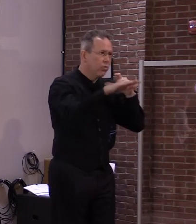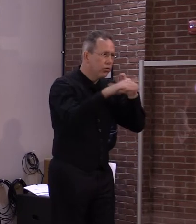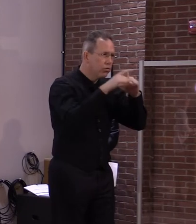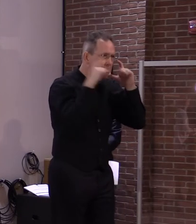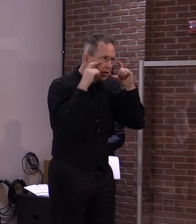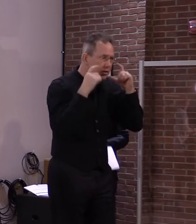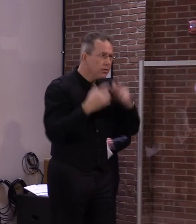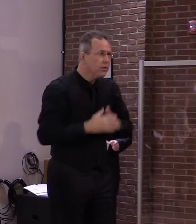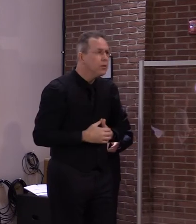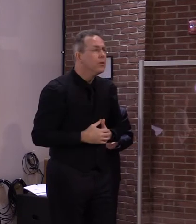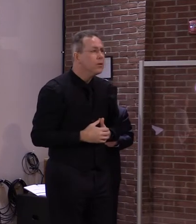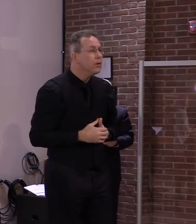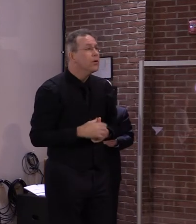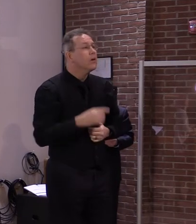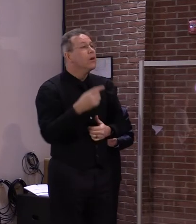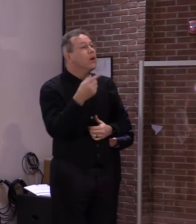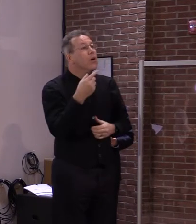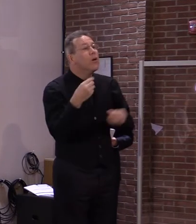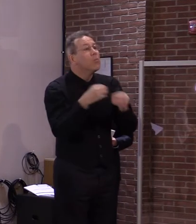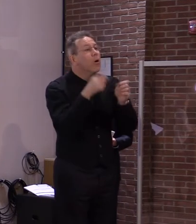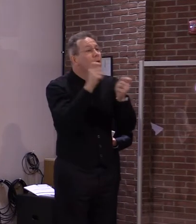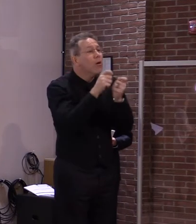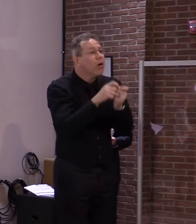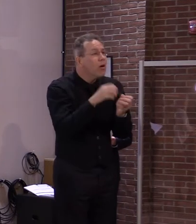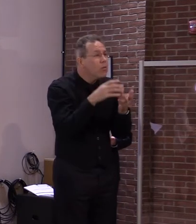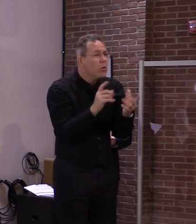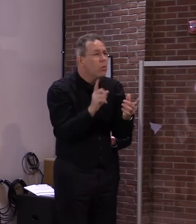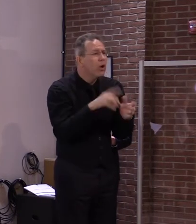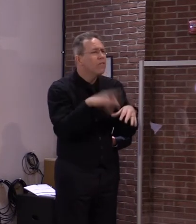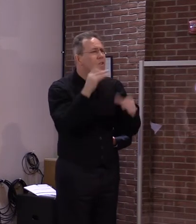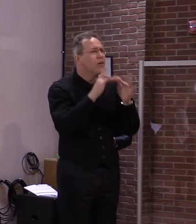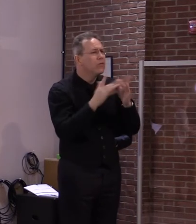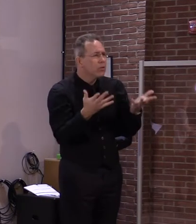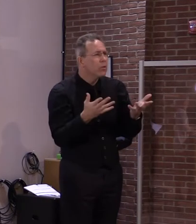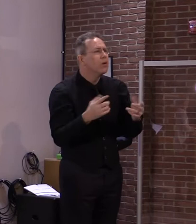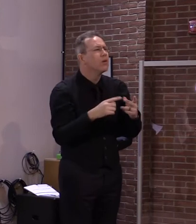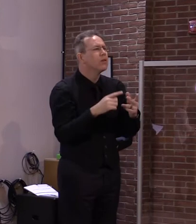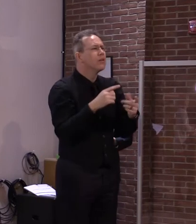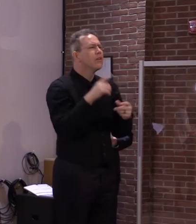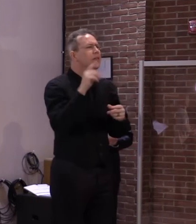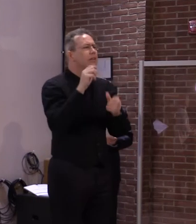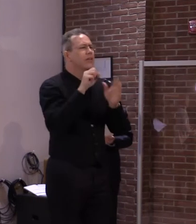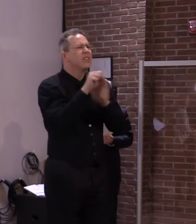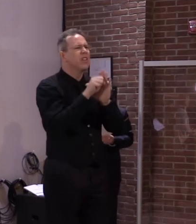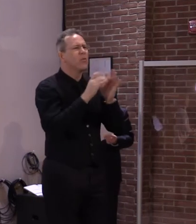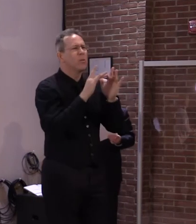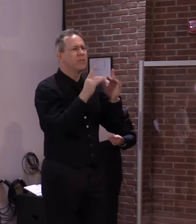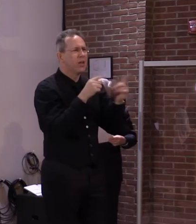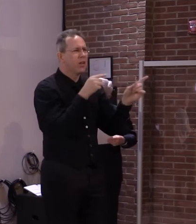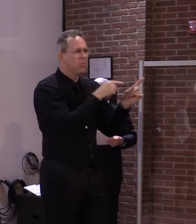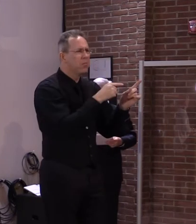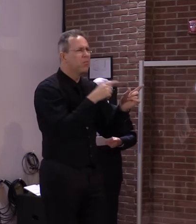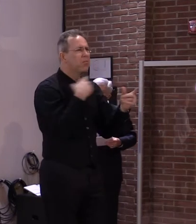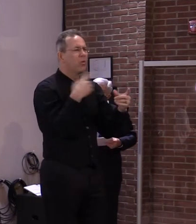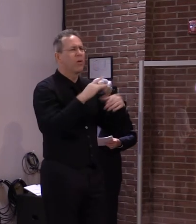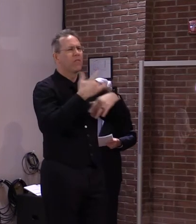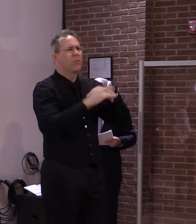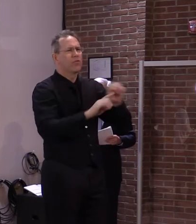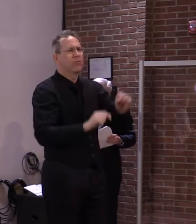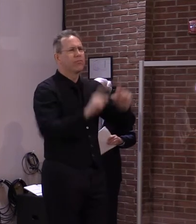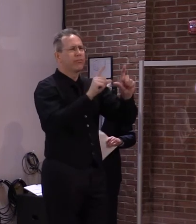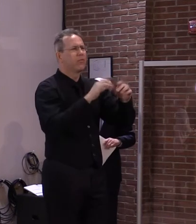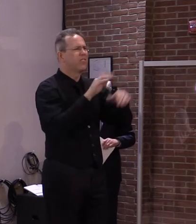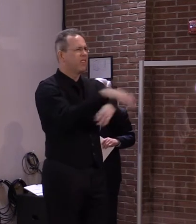sports will be available on the state's website by the end of the day on monday it's important to acknowledge the clear